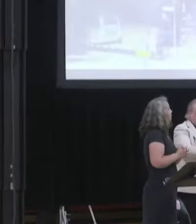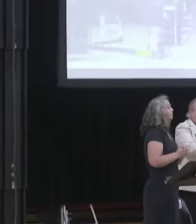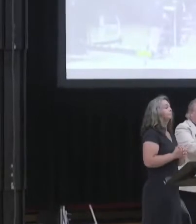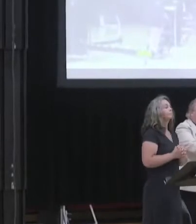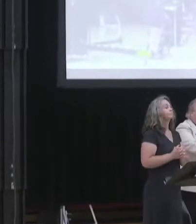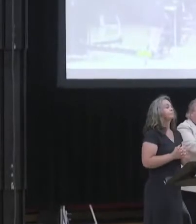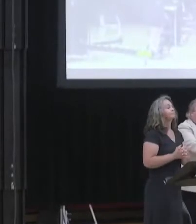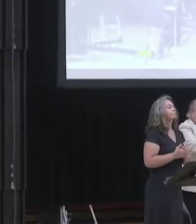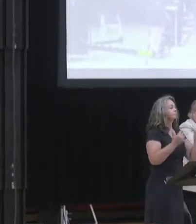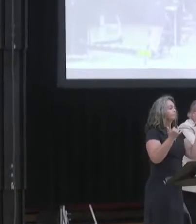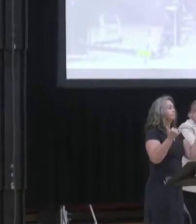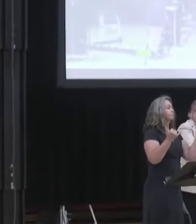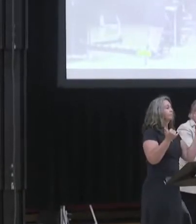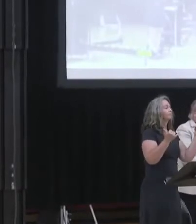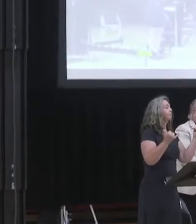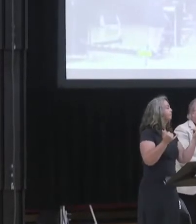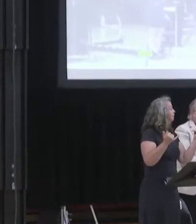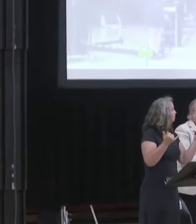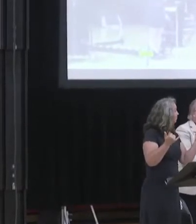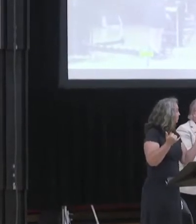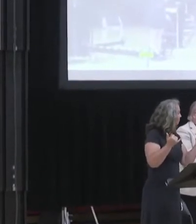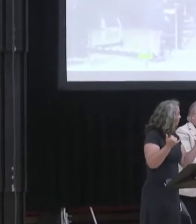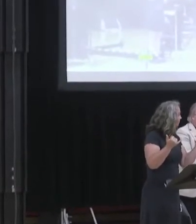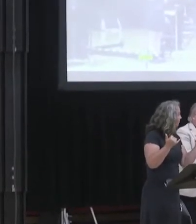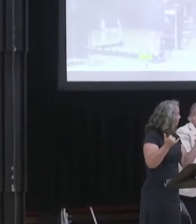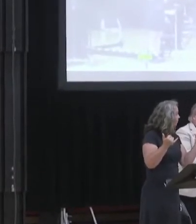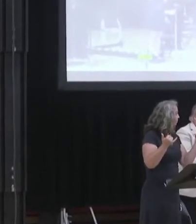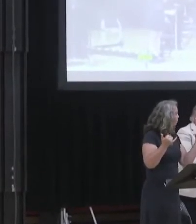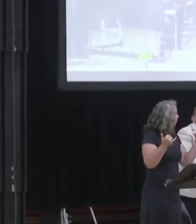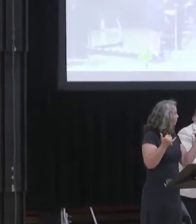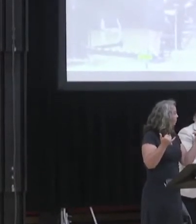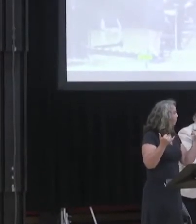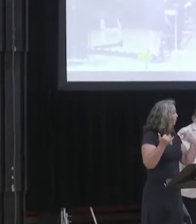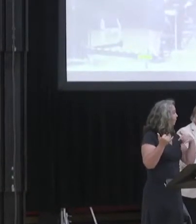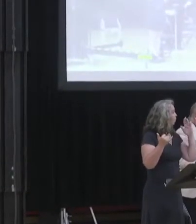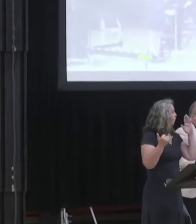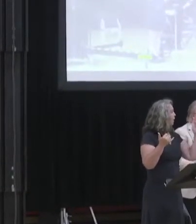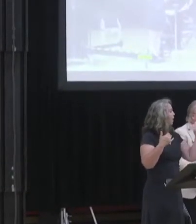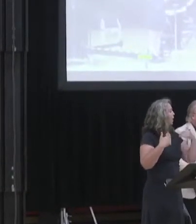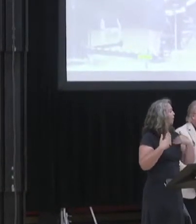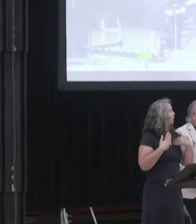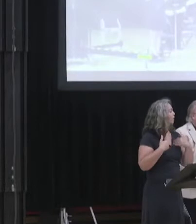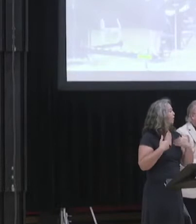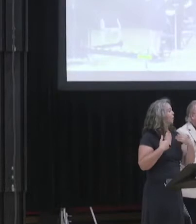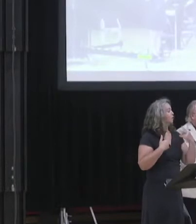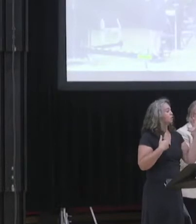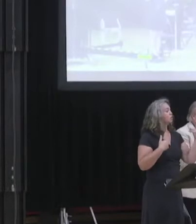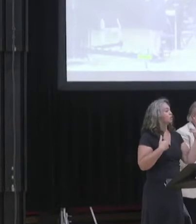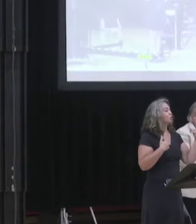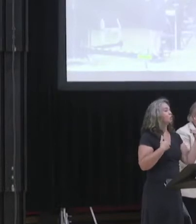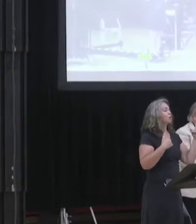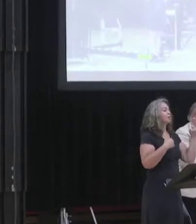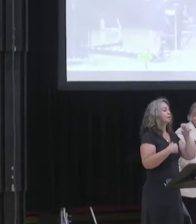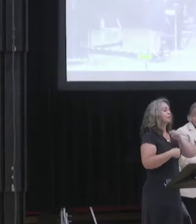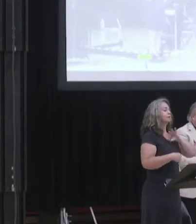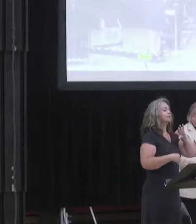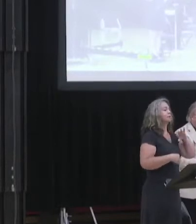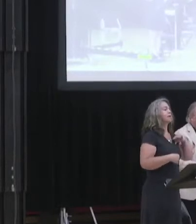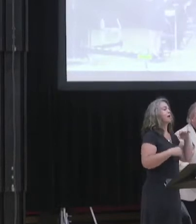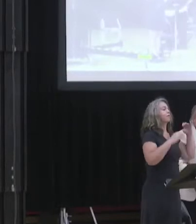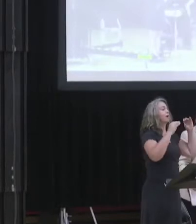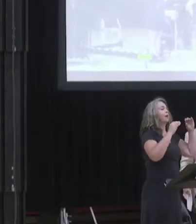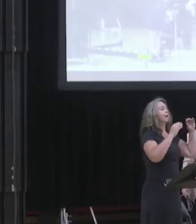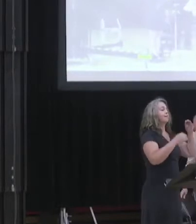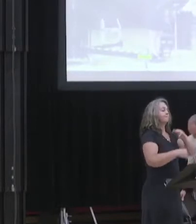At this time, I'm going to ask Mr. Steve Aiken, Assistant Principal and Registrar for John Marshall High School, to join me in awarding the diplomas.